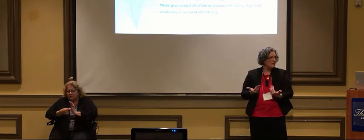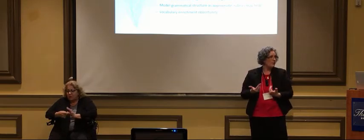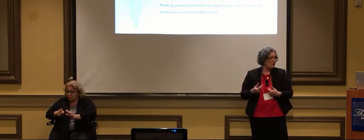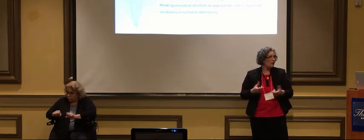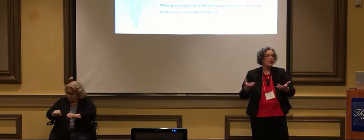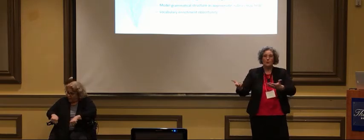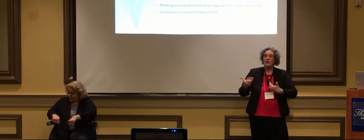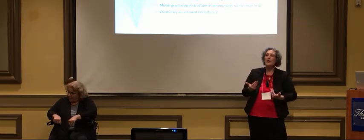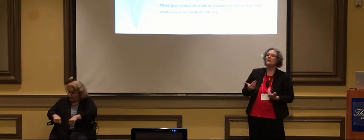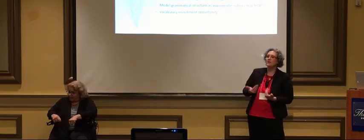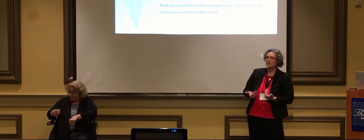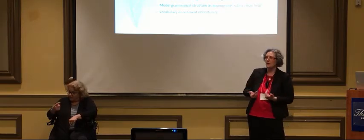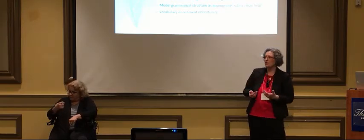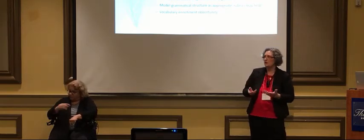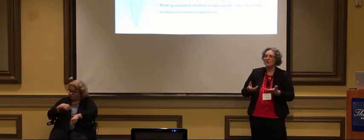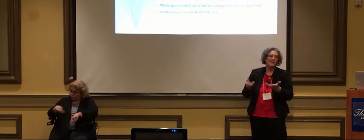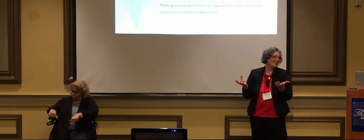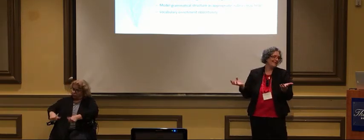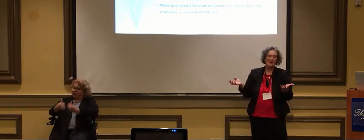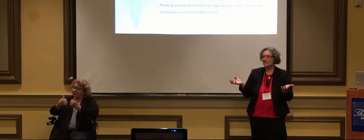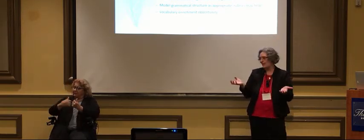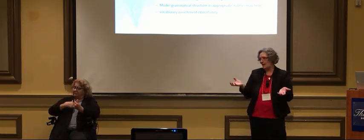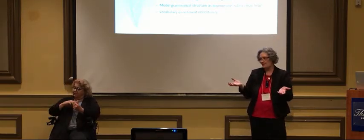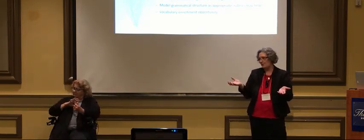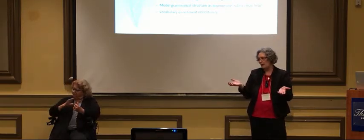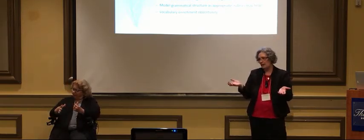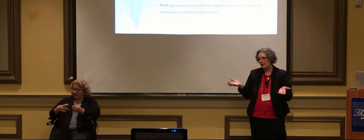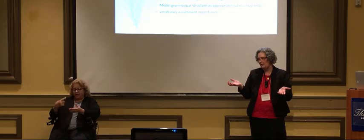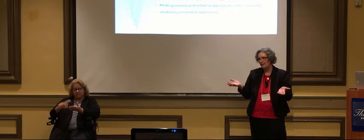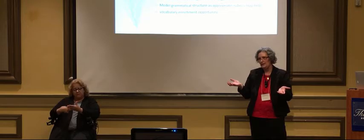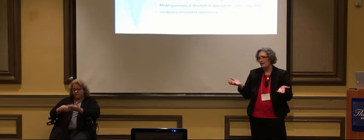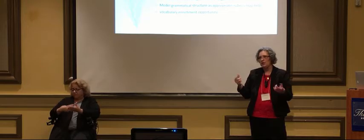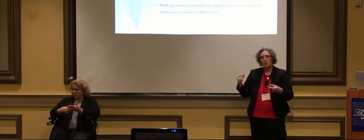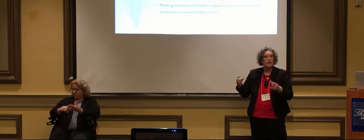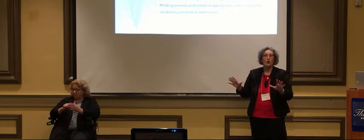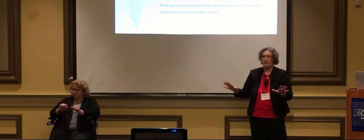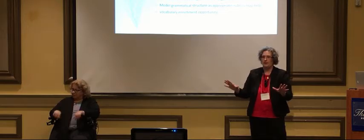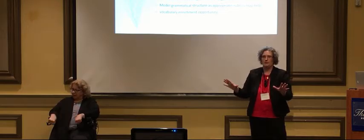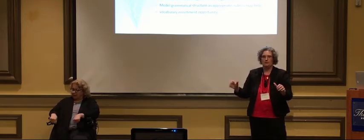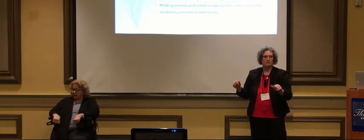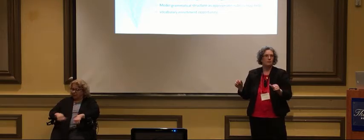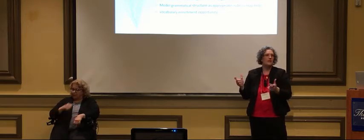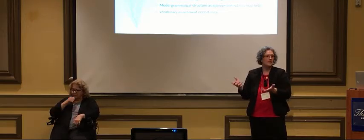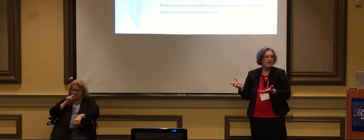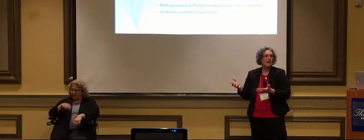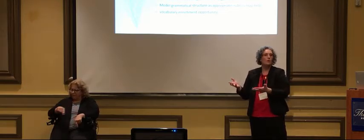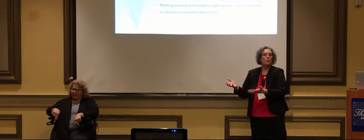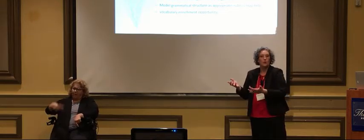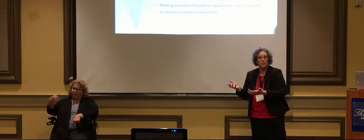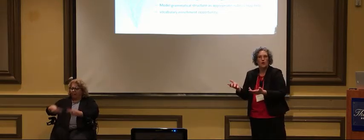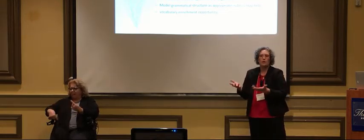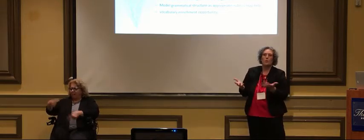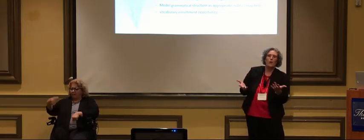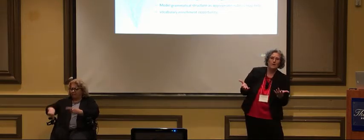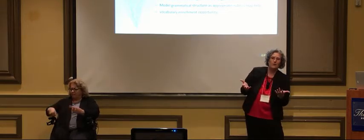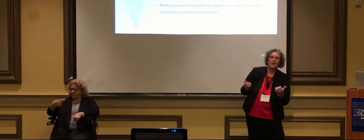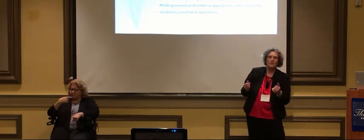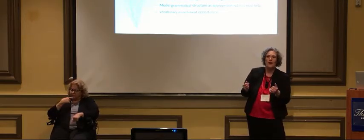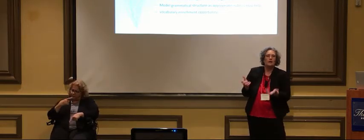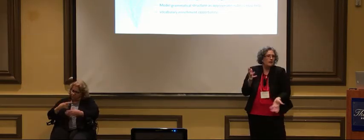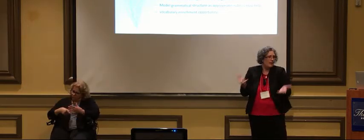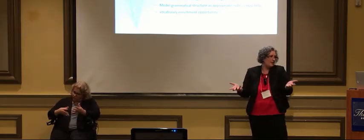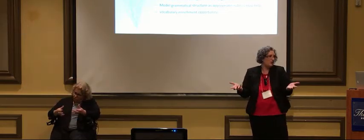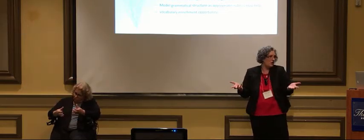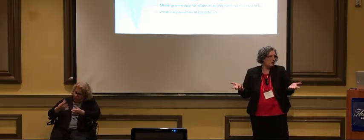you can come at me, and we can have a discussion. It doesn't have to be, an argument. We can say, what do you want? Why do you